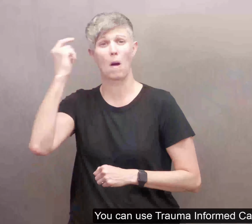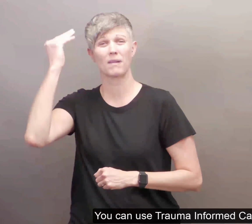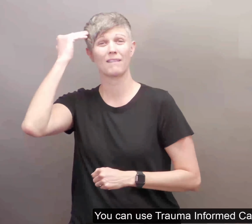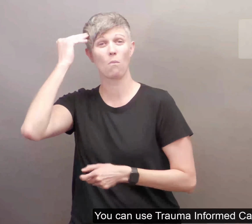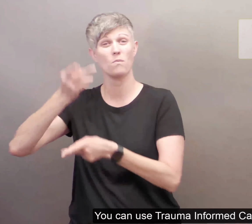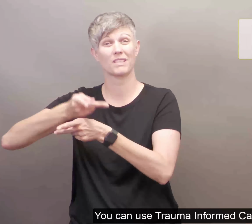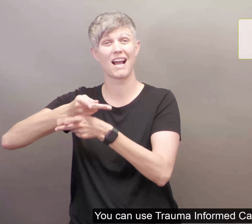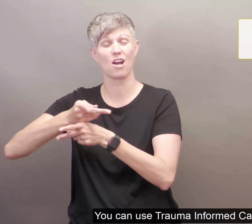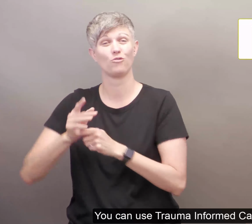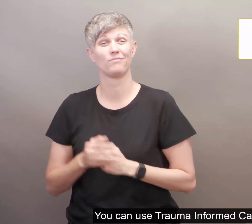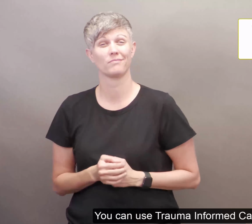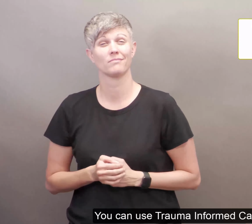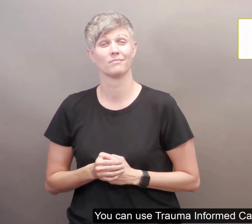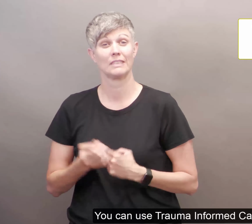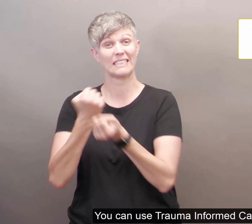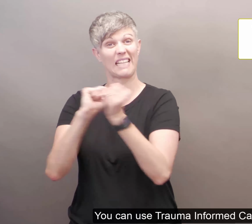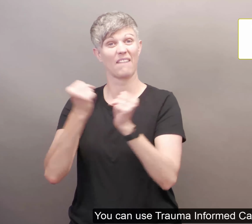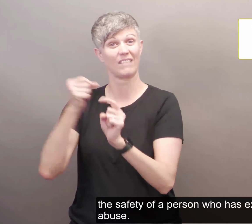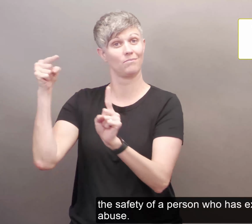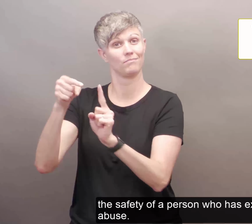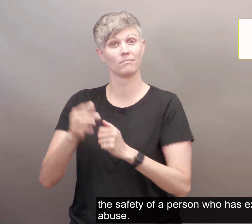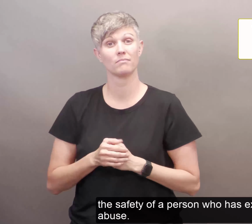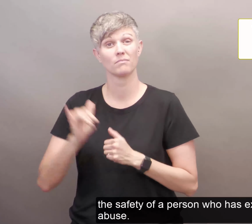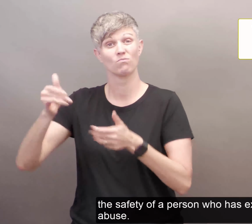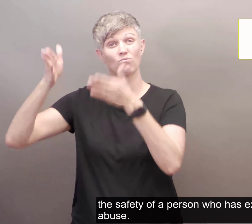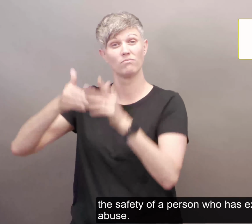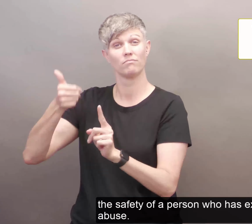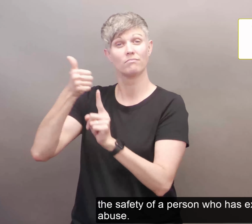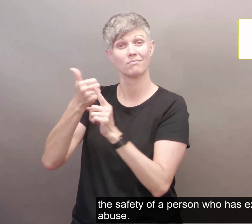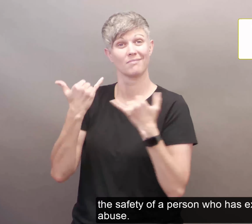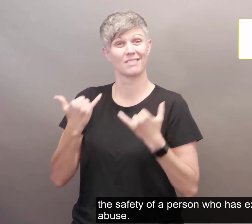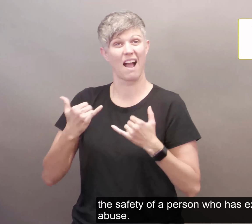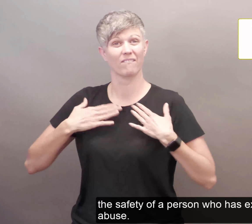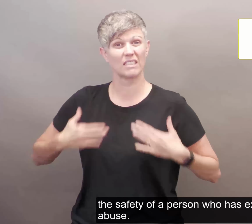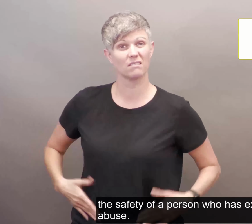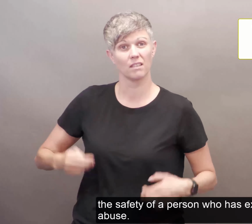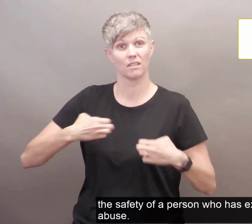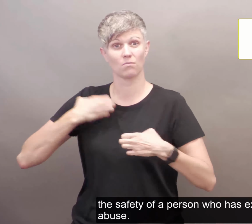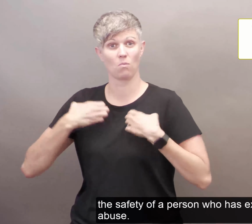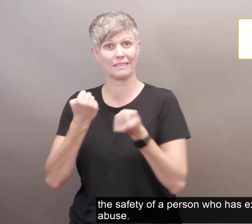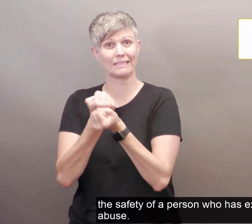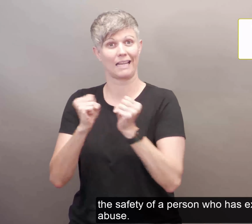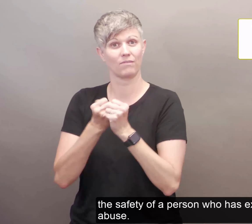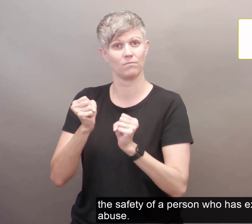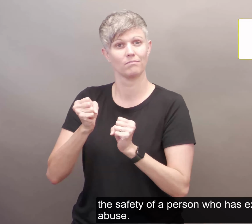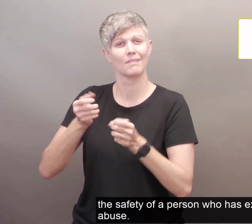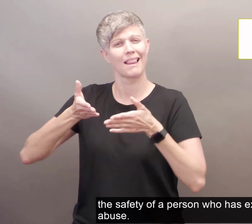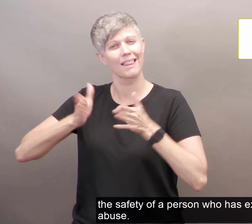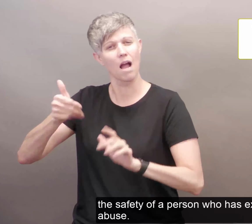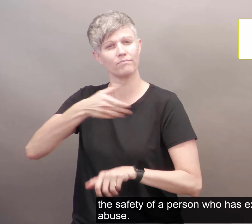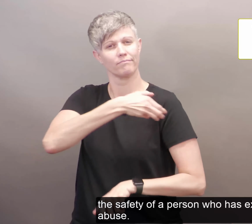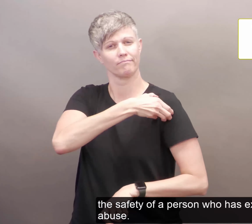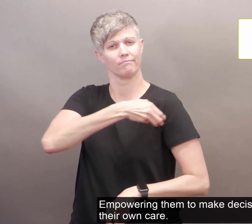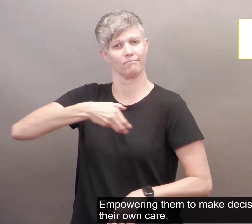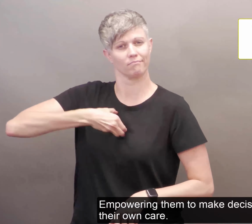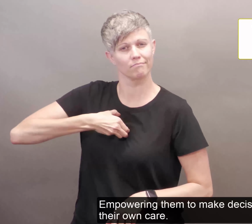You can use trauma-informed care to center the physical and emotional safety of a person who has experienced abuse,